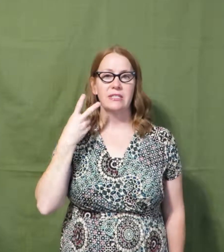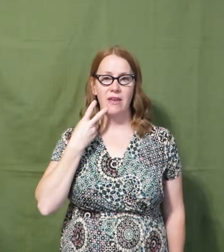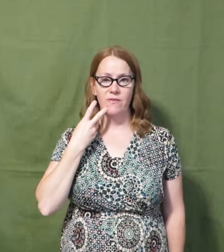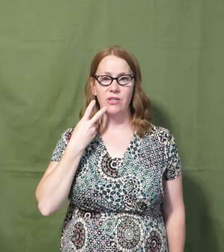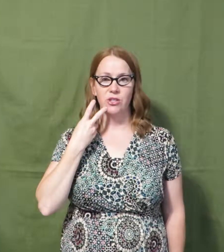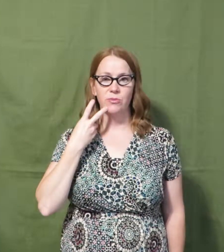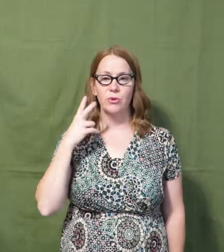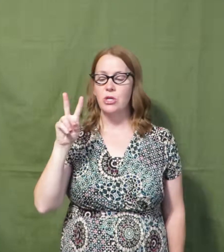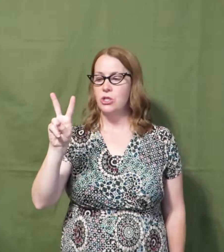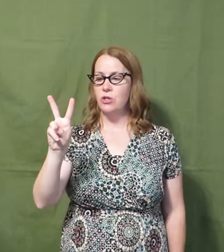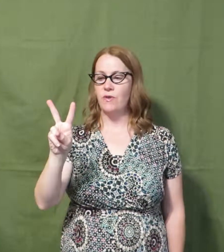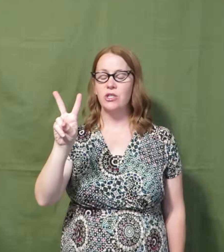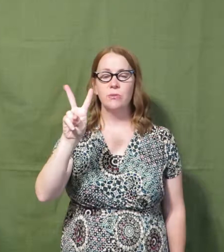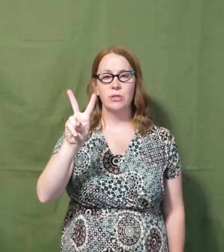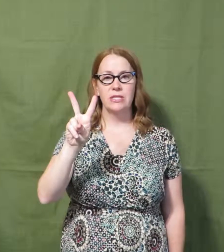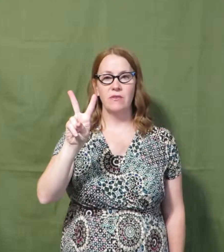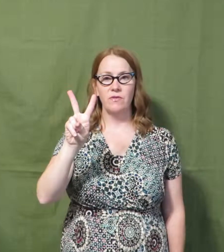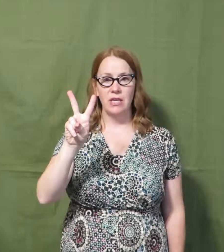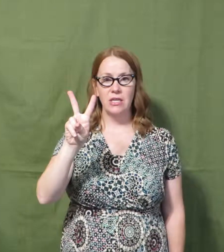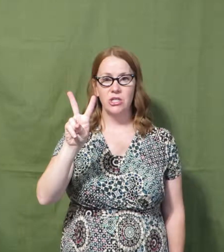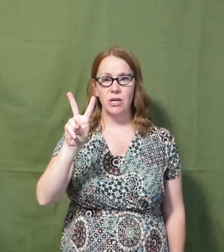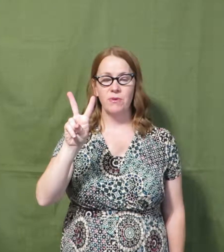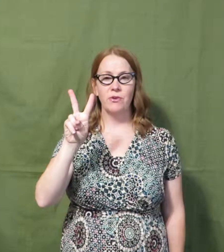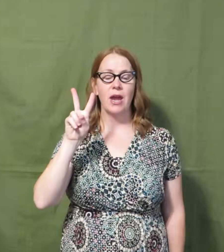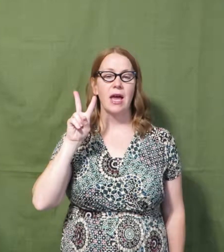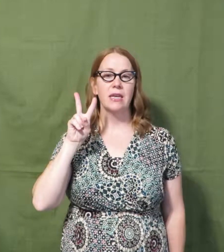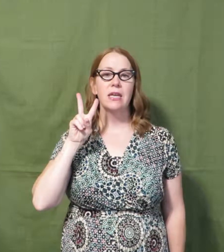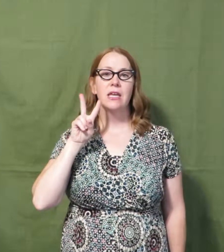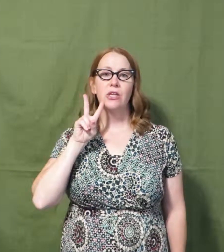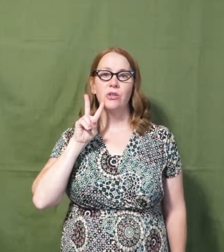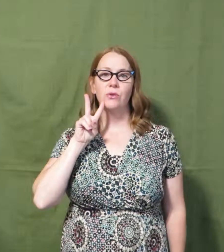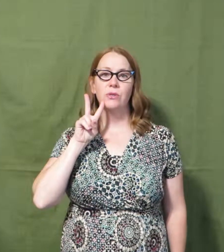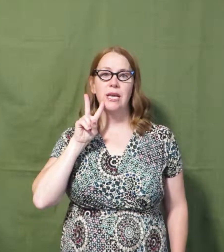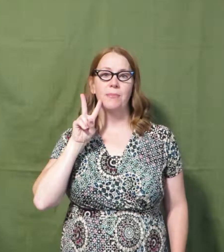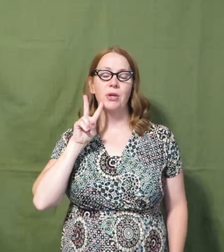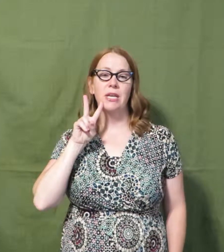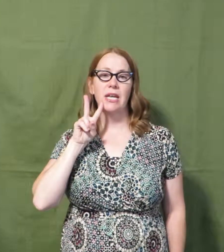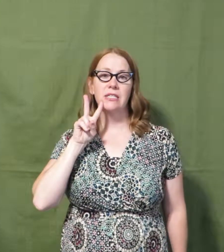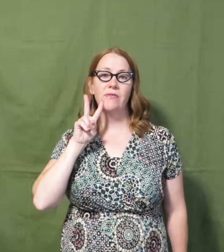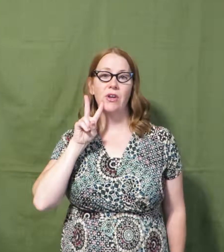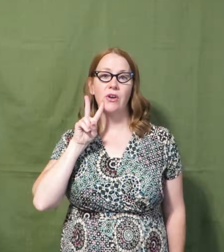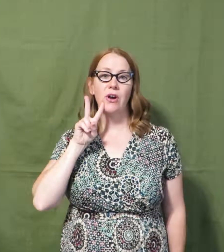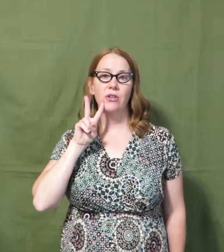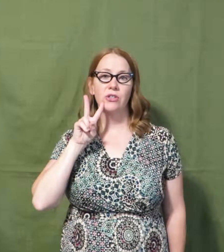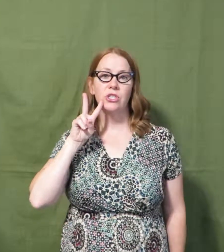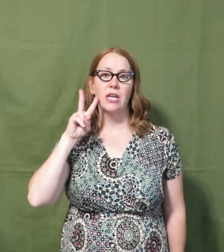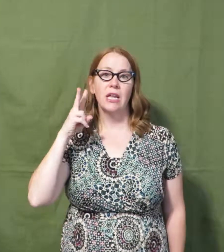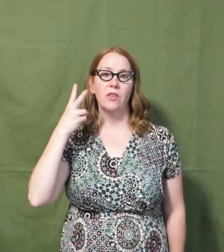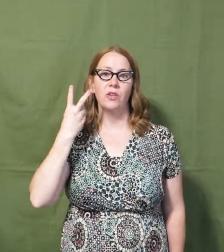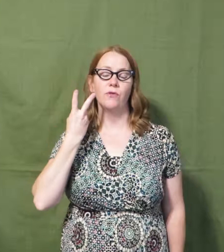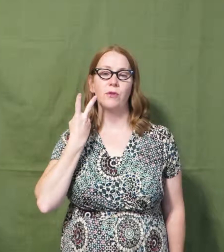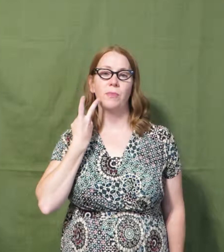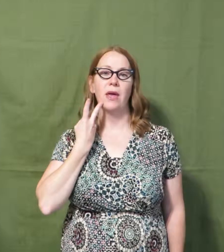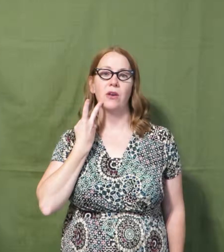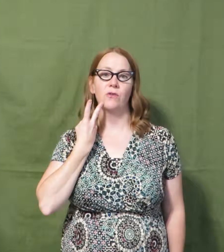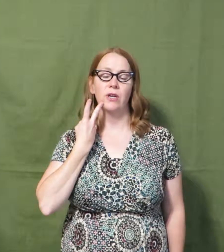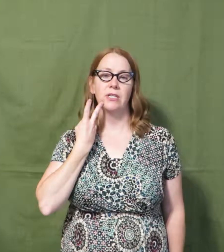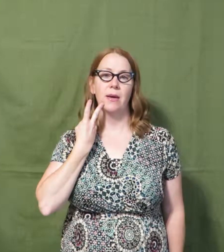say vegetable. So vegetable is the V shape of your hand. You tap your index finger on your chin, and then you flip the hand over and tap